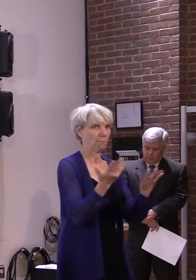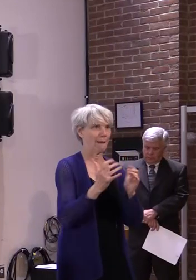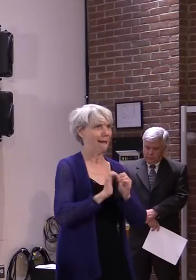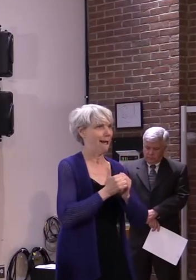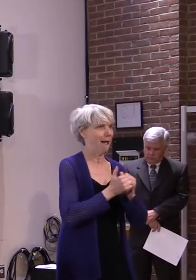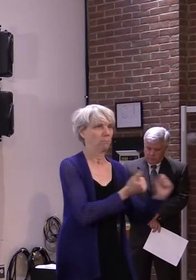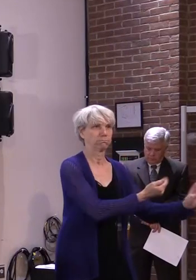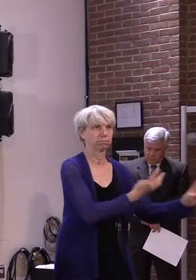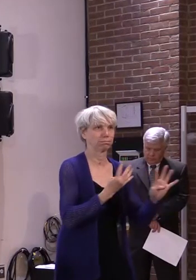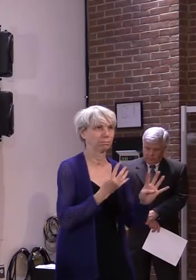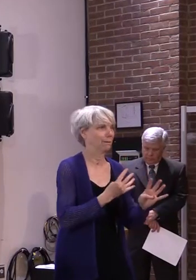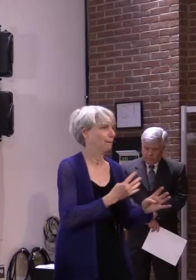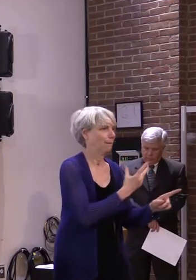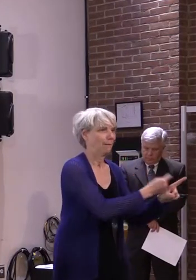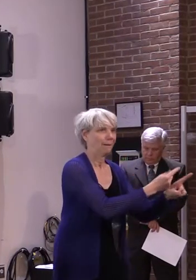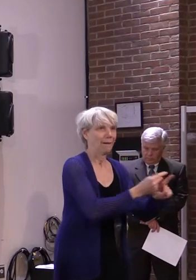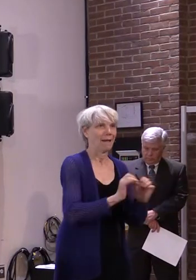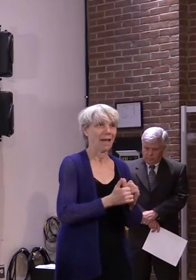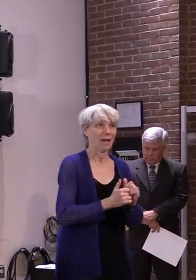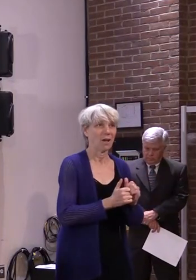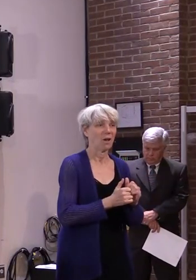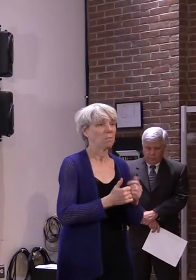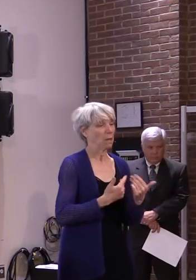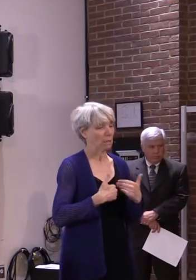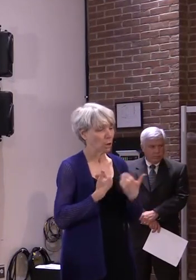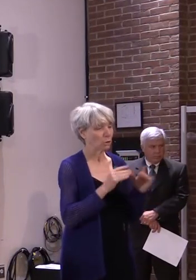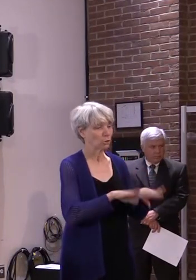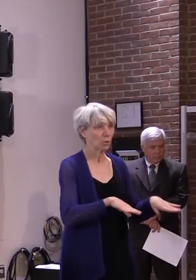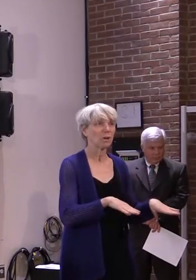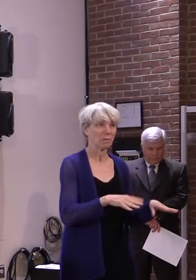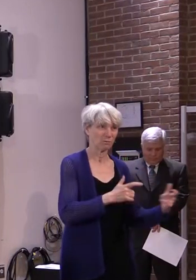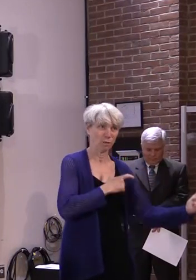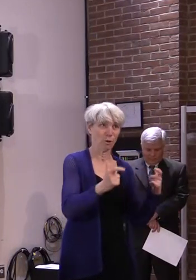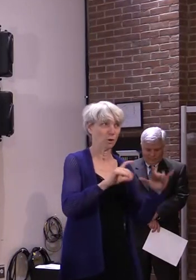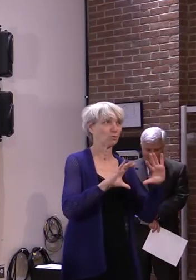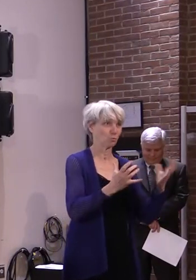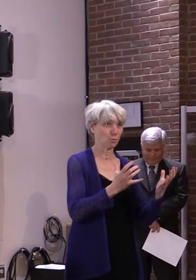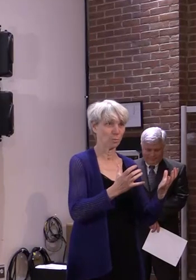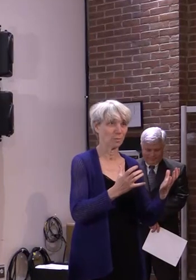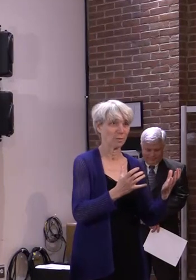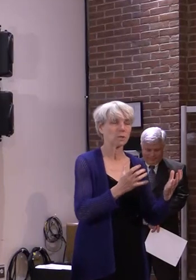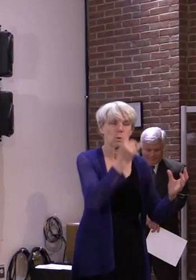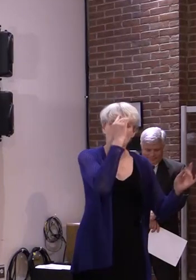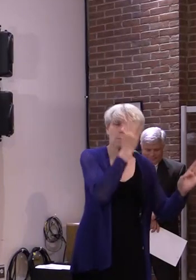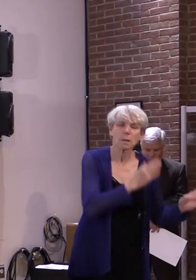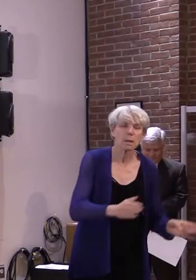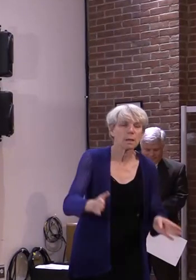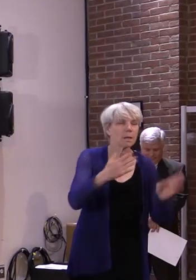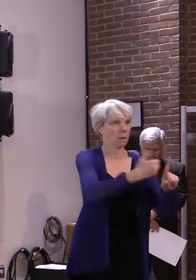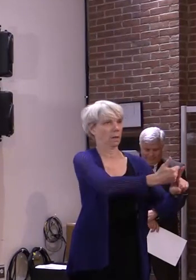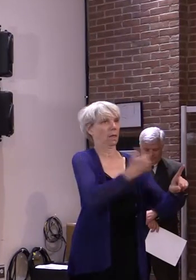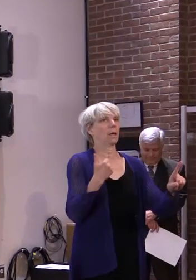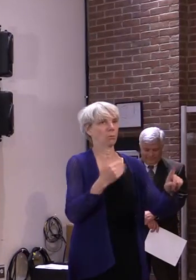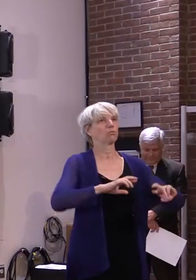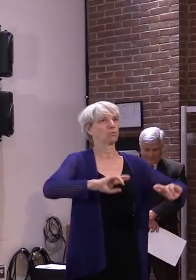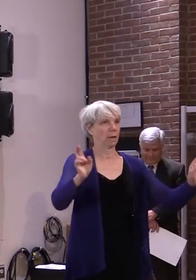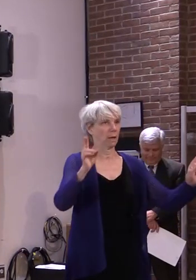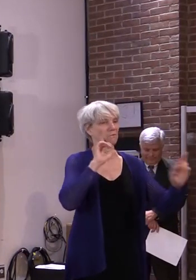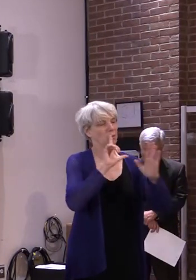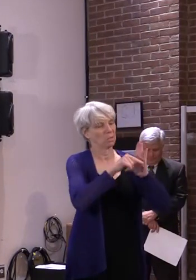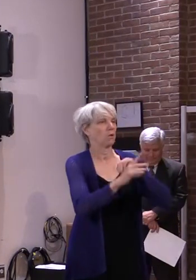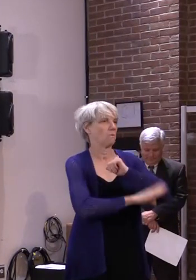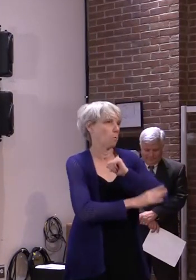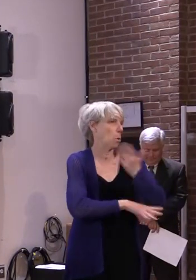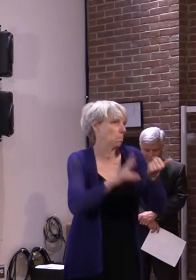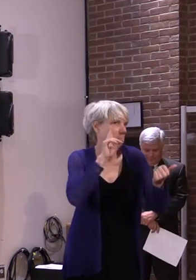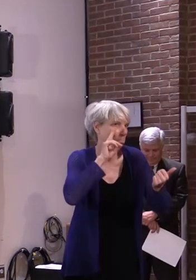for this younger but relatively large population. As with every step of this vaccination process, the